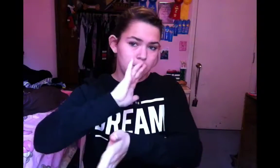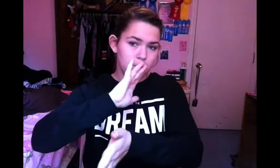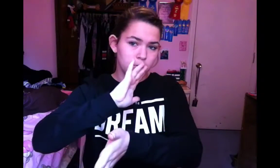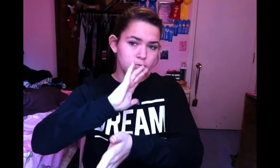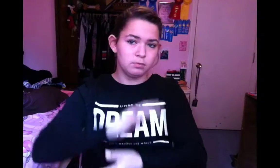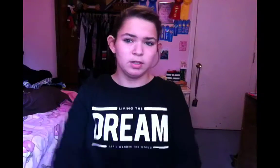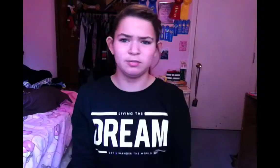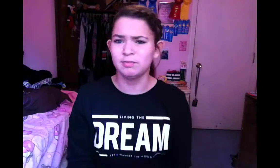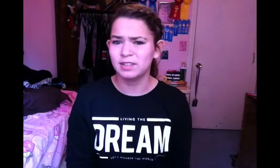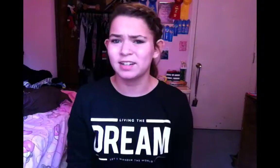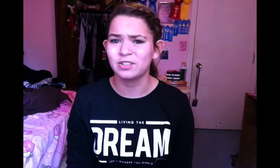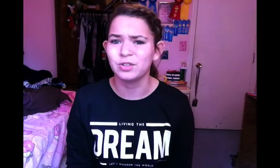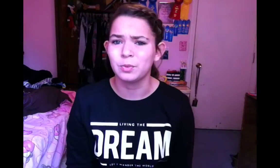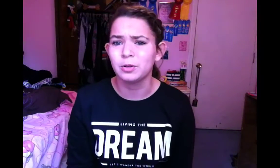Paper. I know. Kind of looks weird.